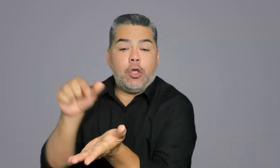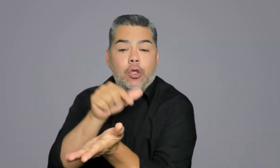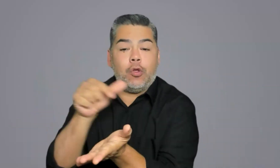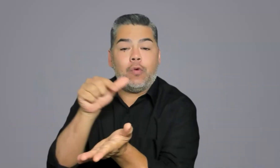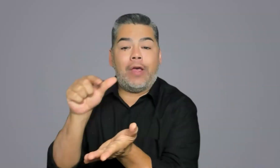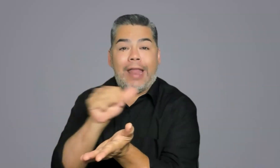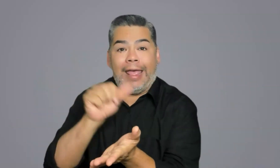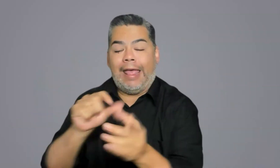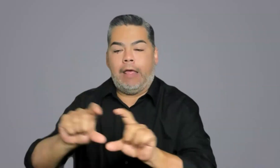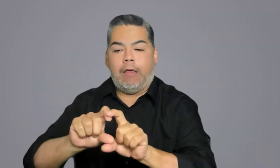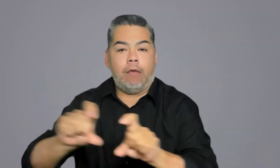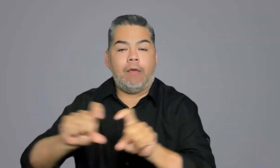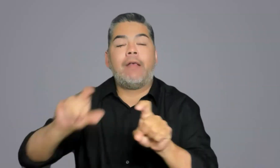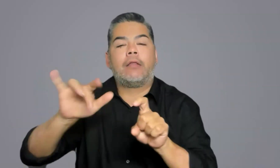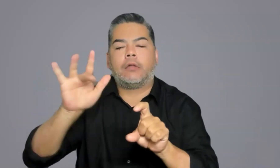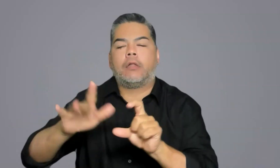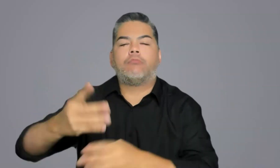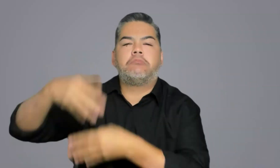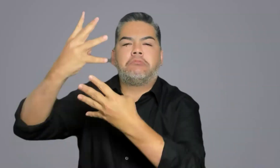the chat to connect with other attendees.